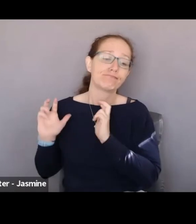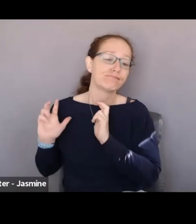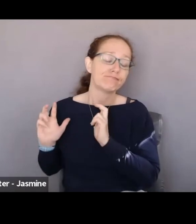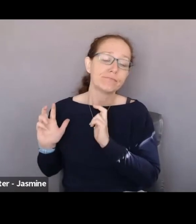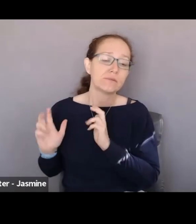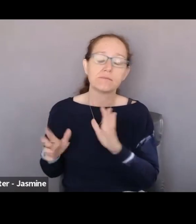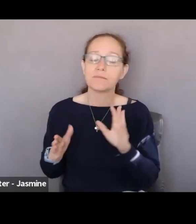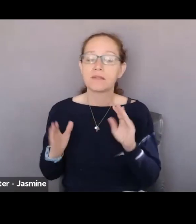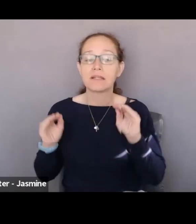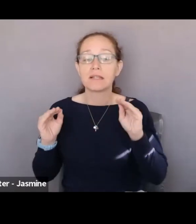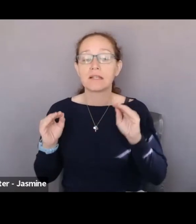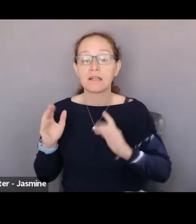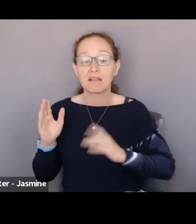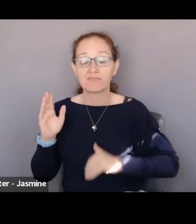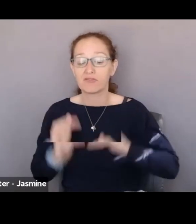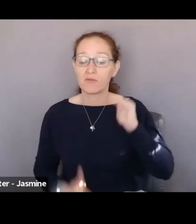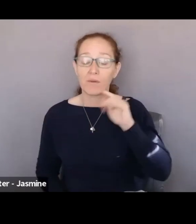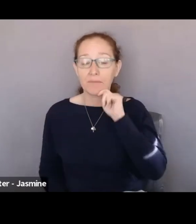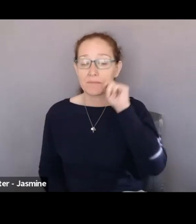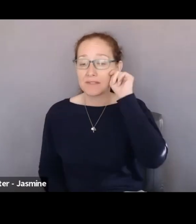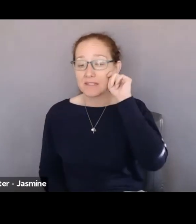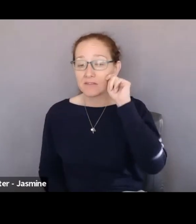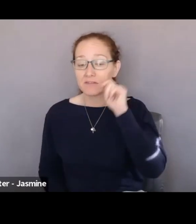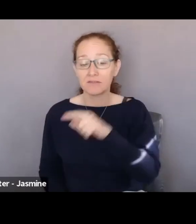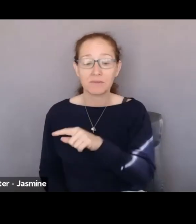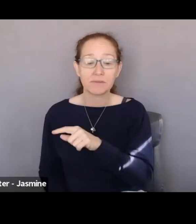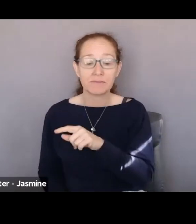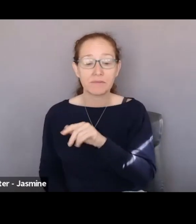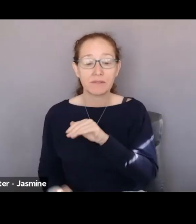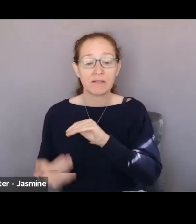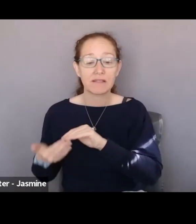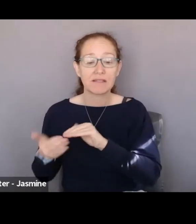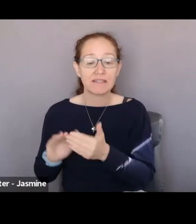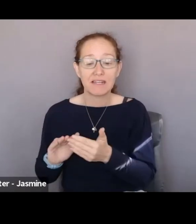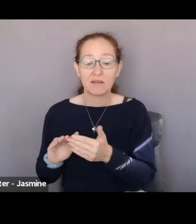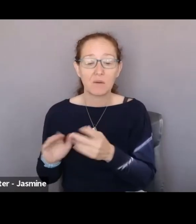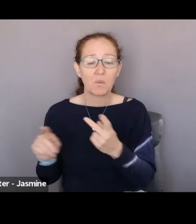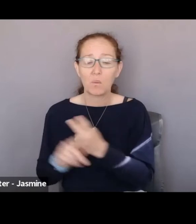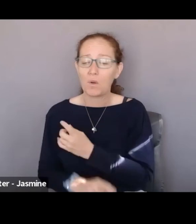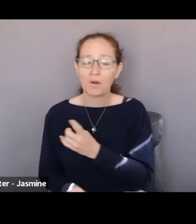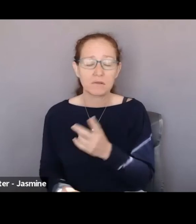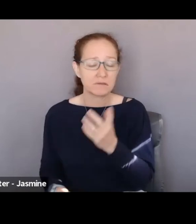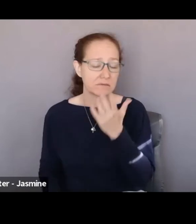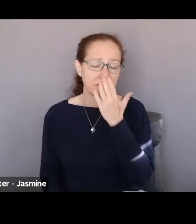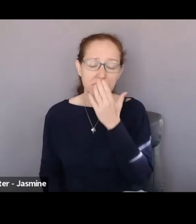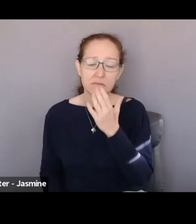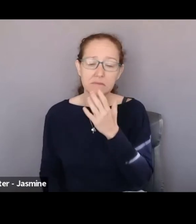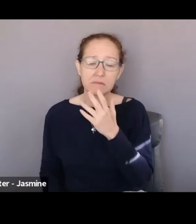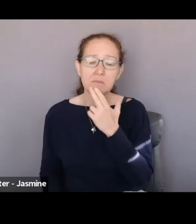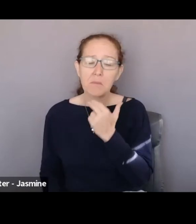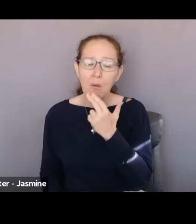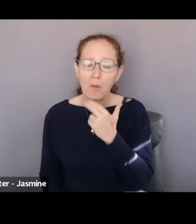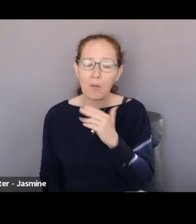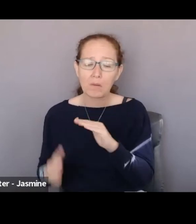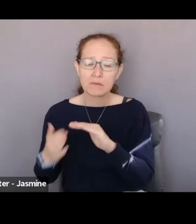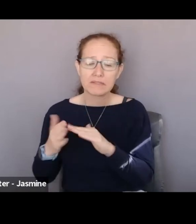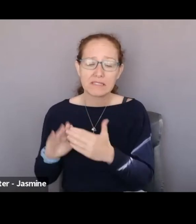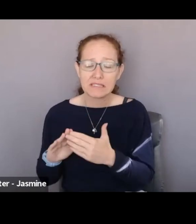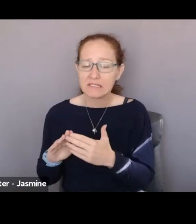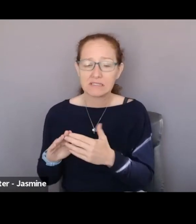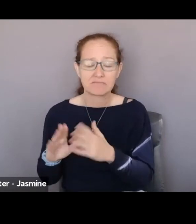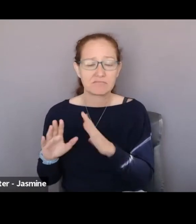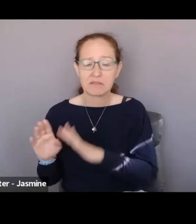worst small city in America for 5 consecutive years. So this is nothing new in the area, but it surfaced through a water